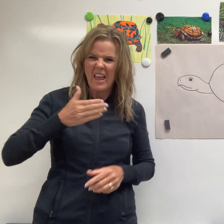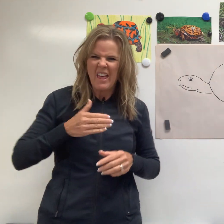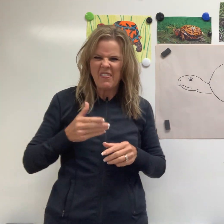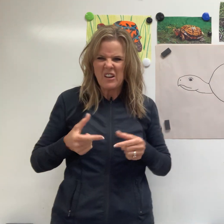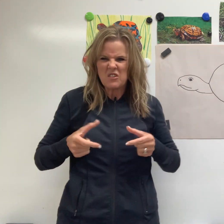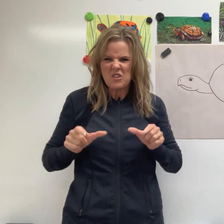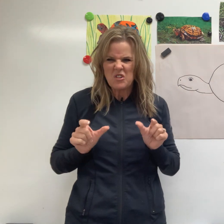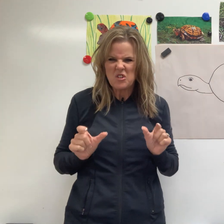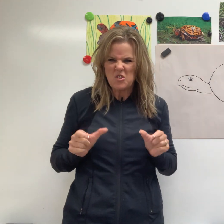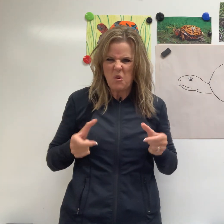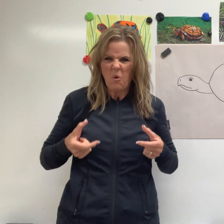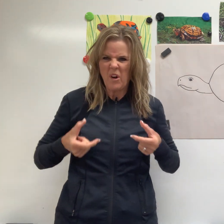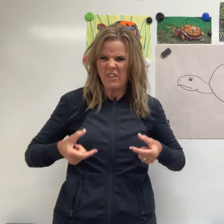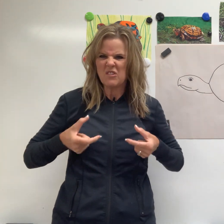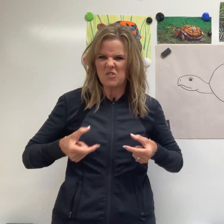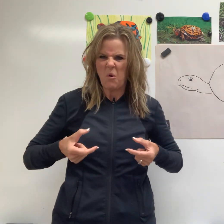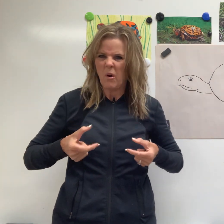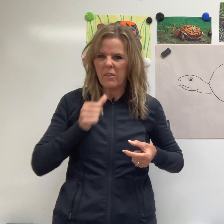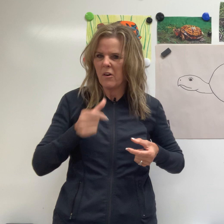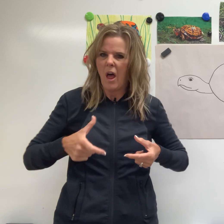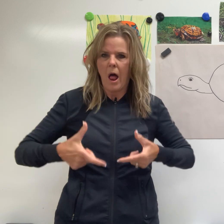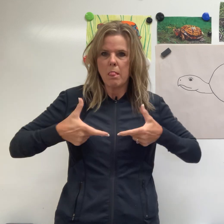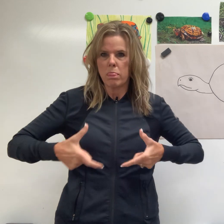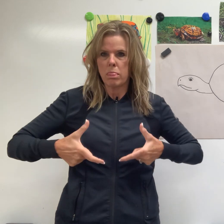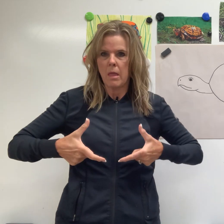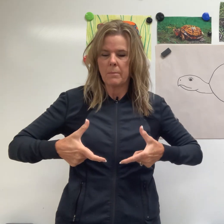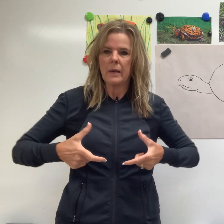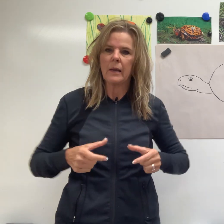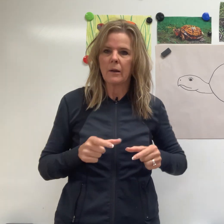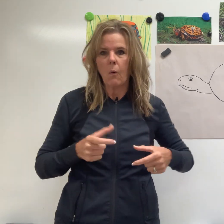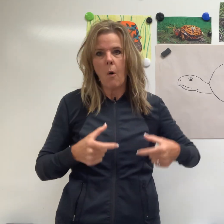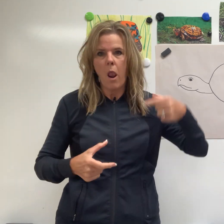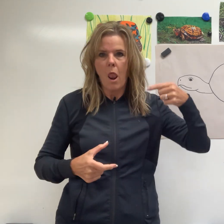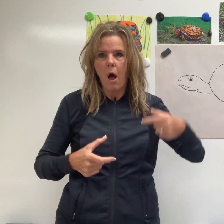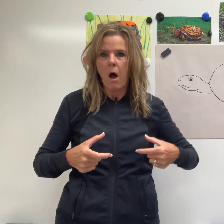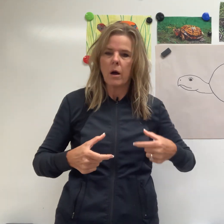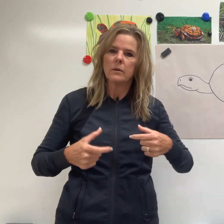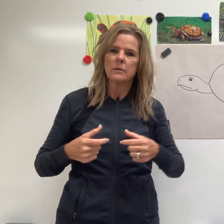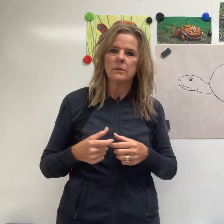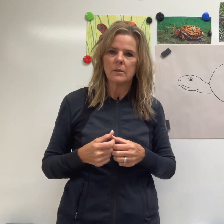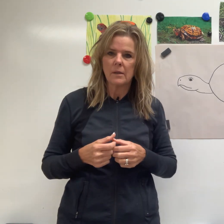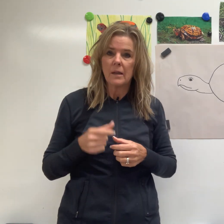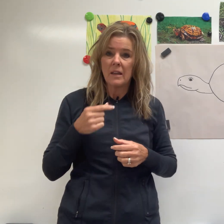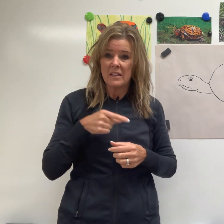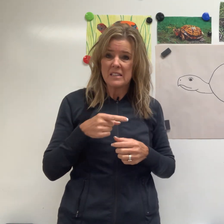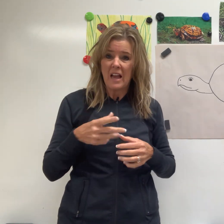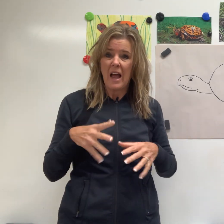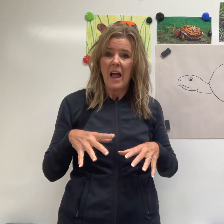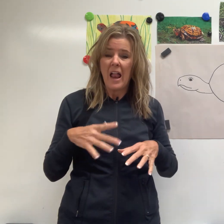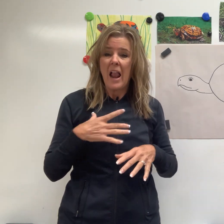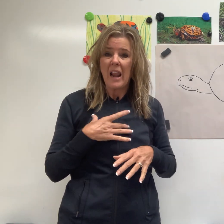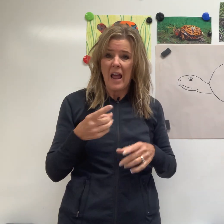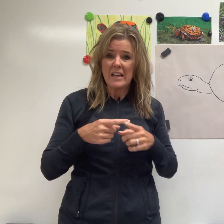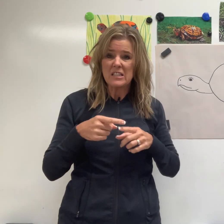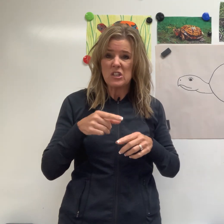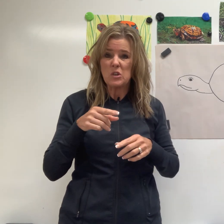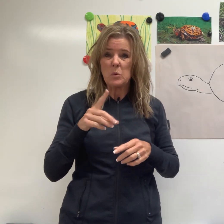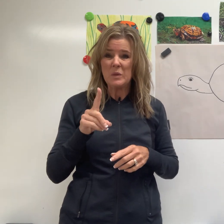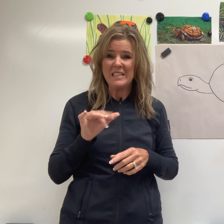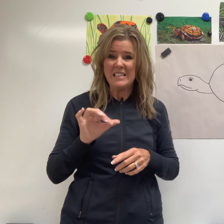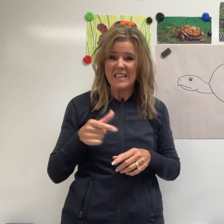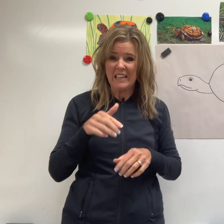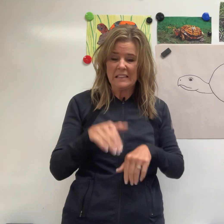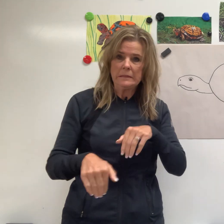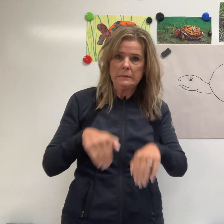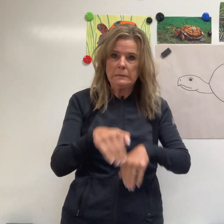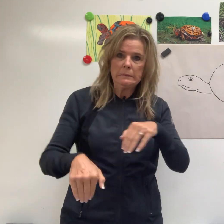They're not long like giraffes. They're pretty short. And this guy loves to dig. He's got kind of thick, good digging legs to really